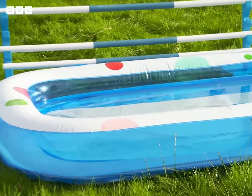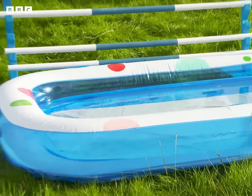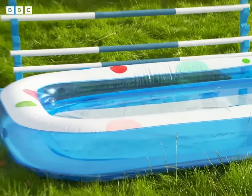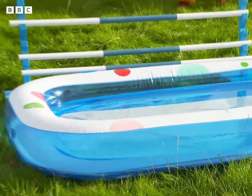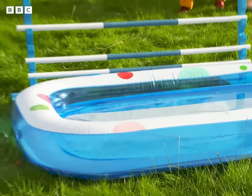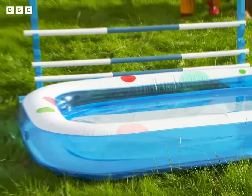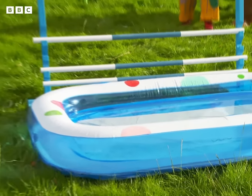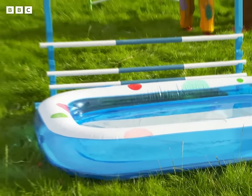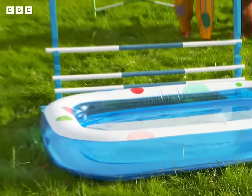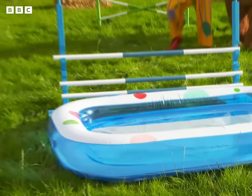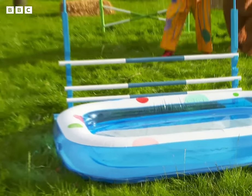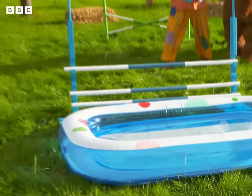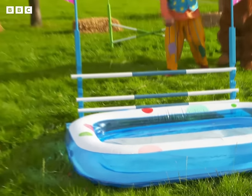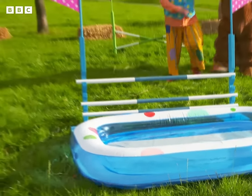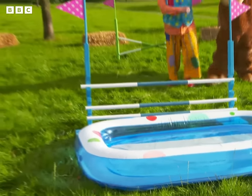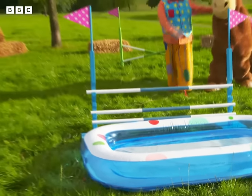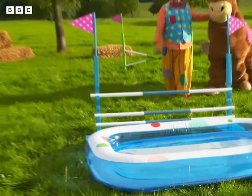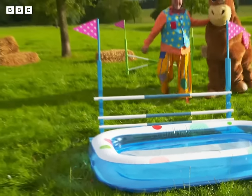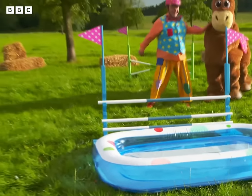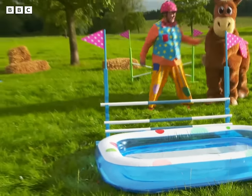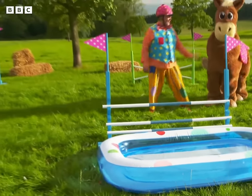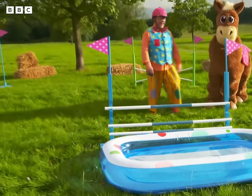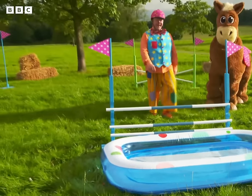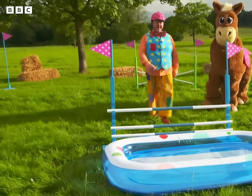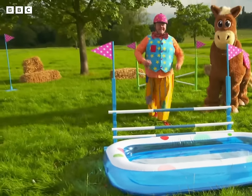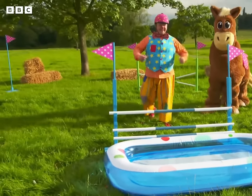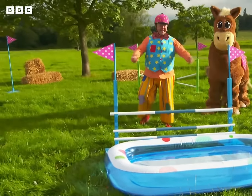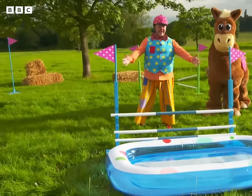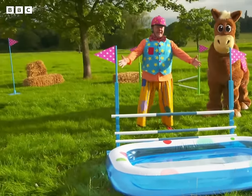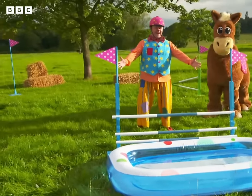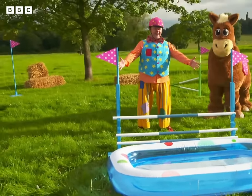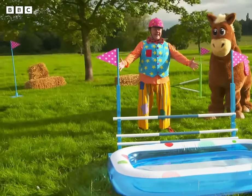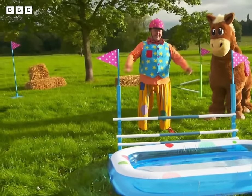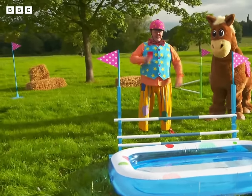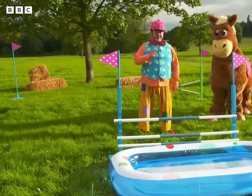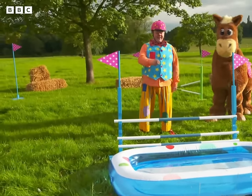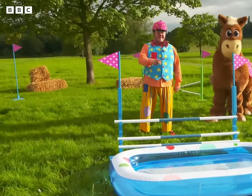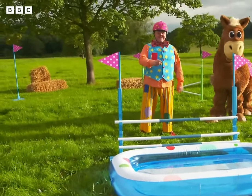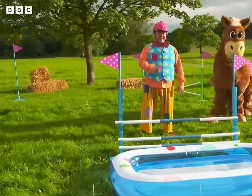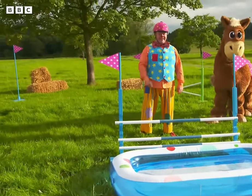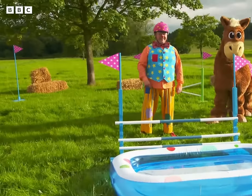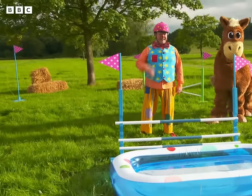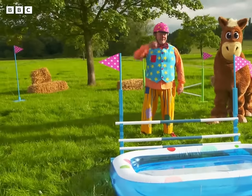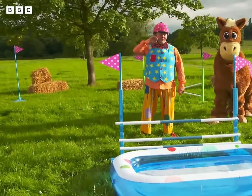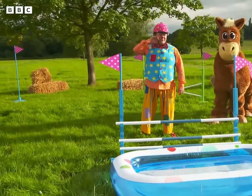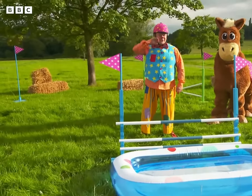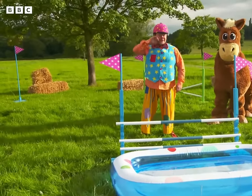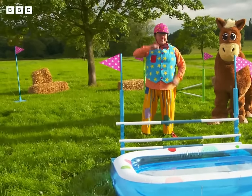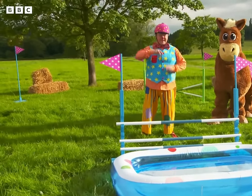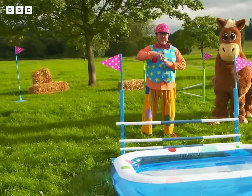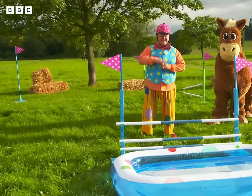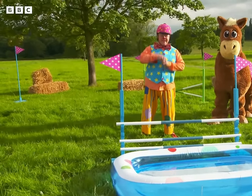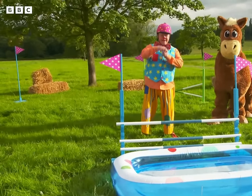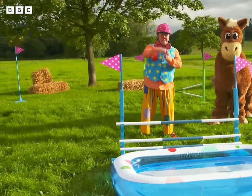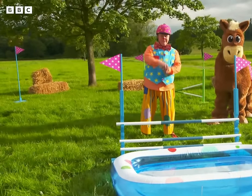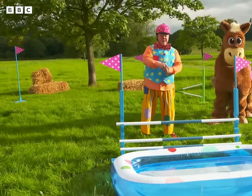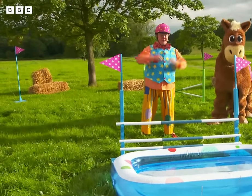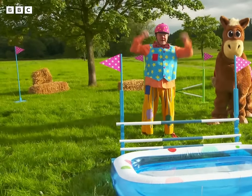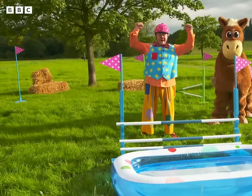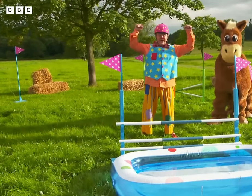Wow. What's that, Mr. Tumble? Ta-da! This is a water jump.